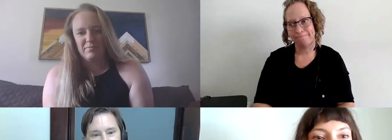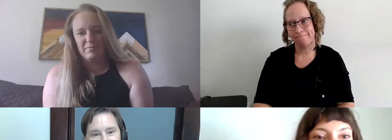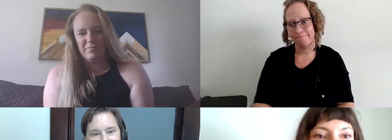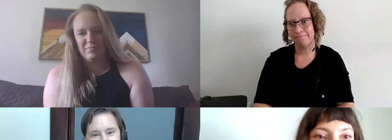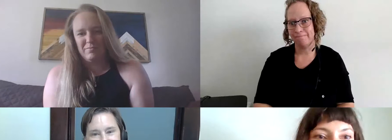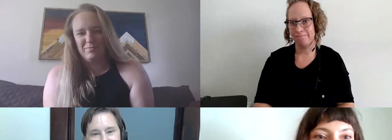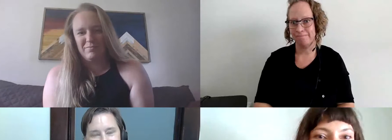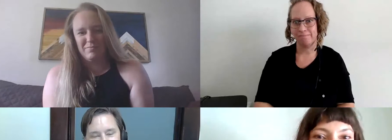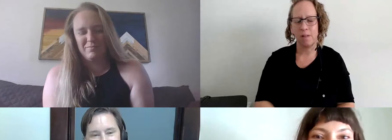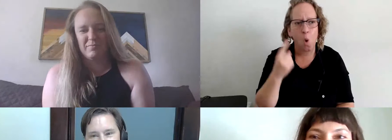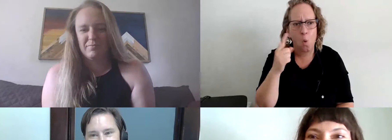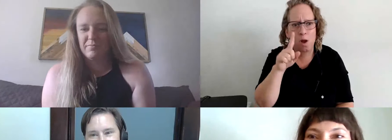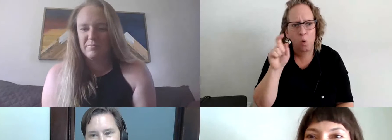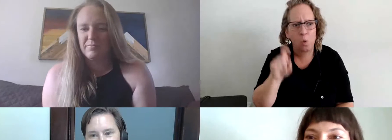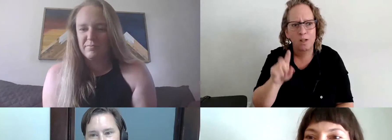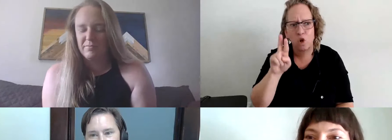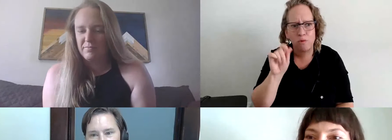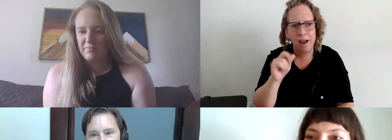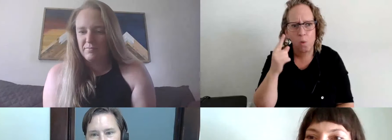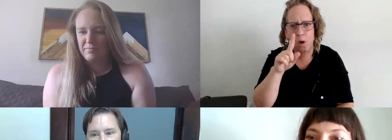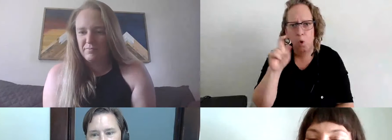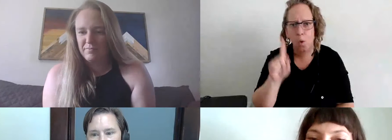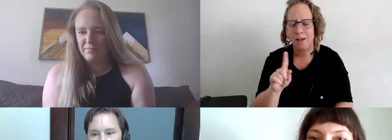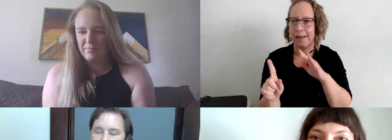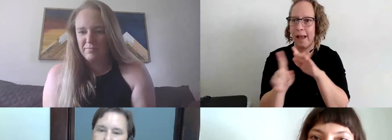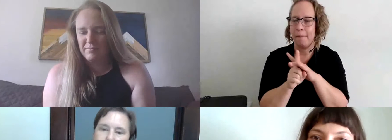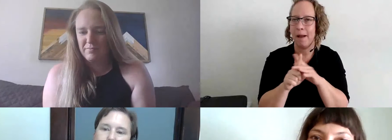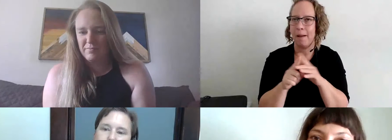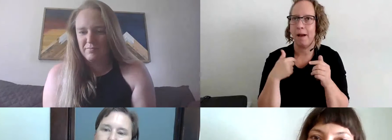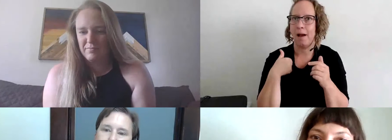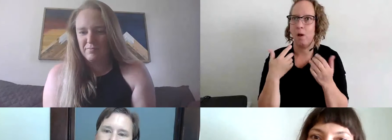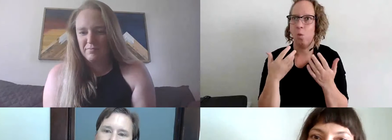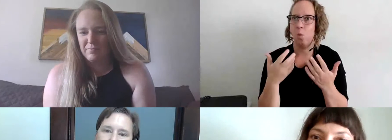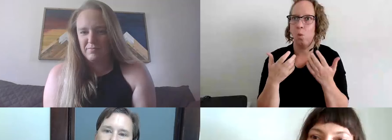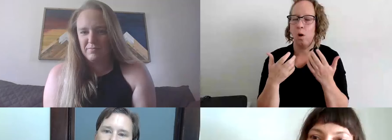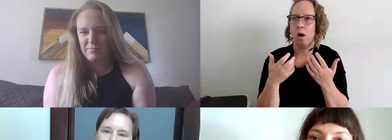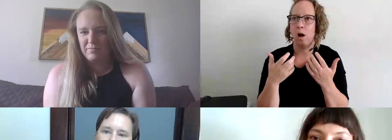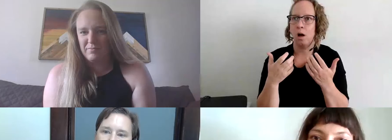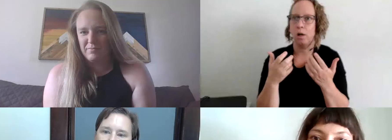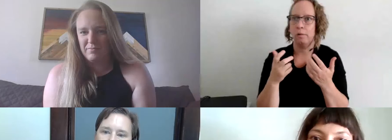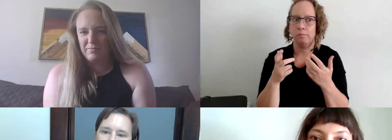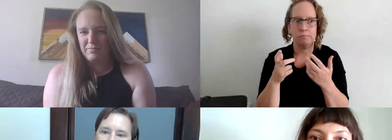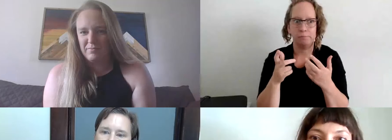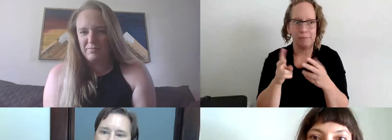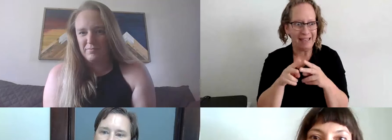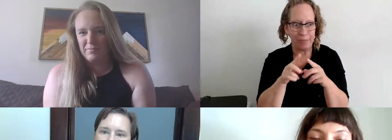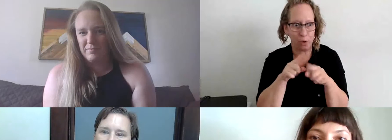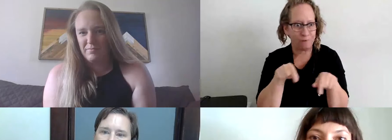Oh, yeah. One question that did come up that I would like either of you,